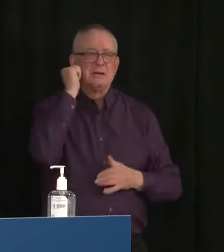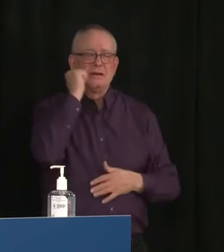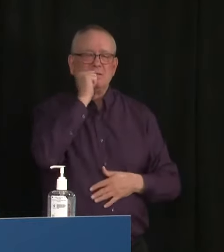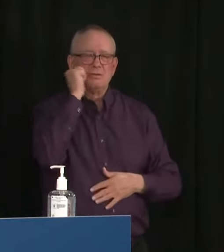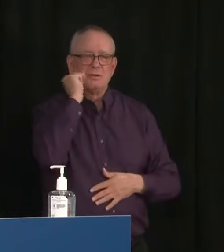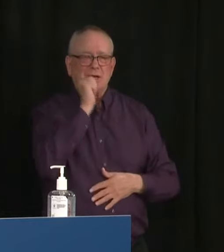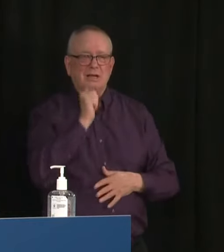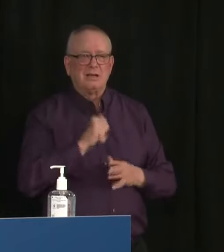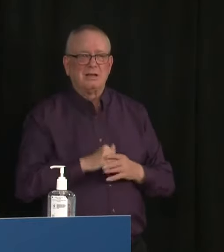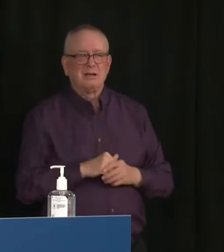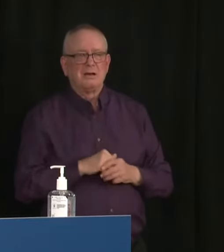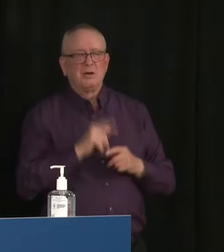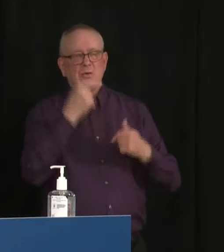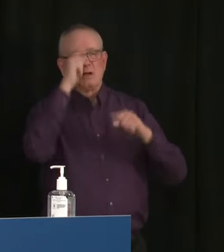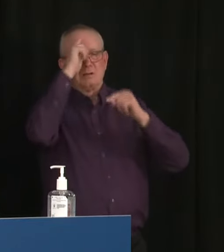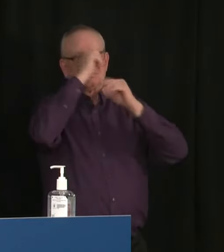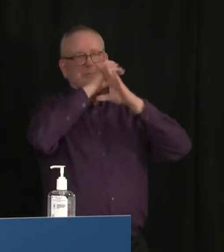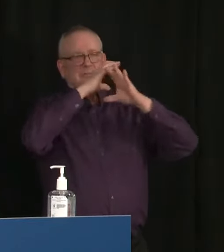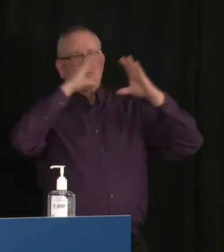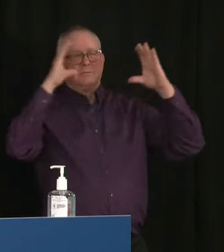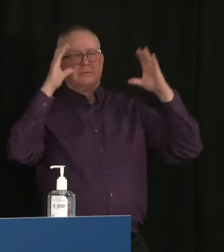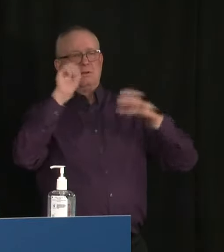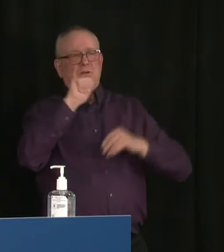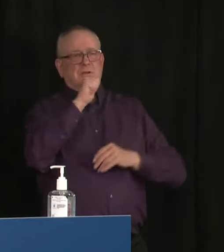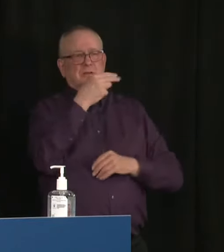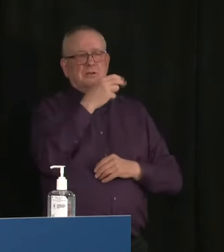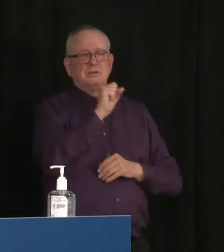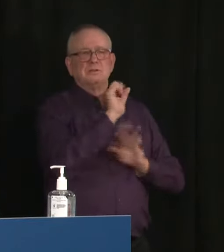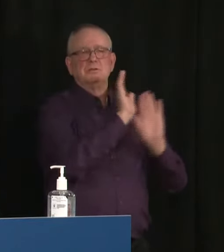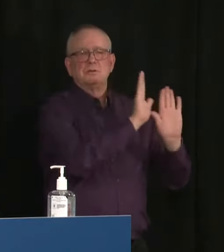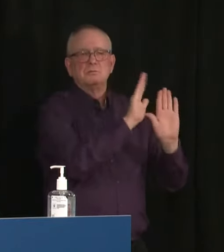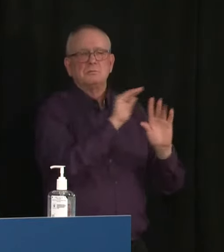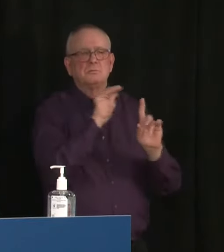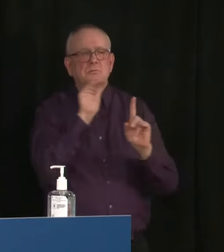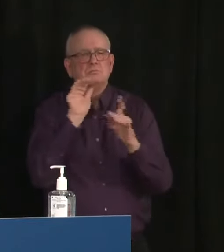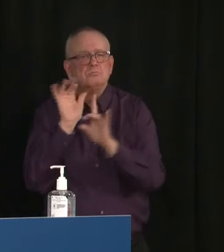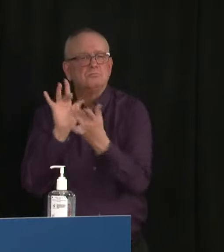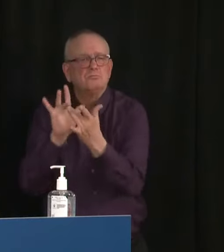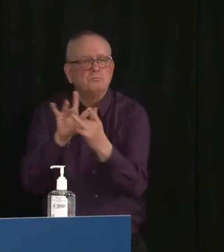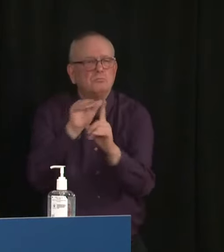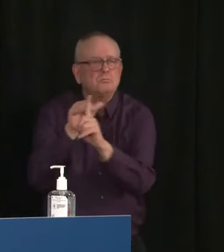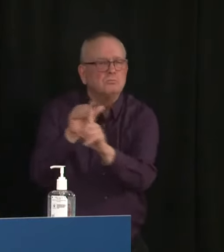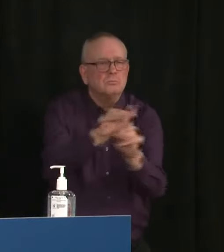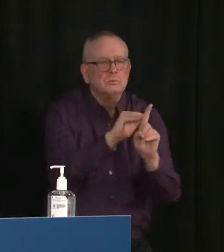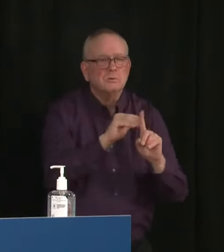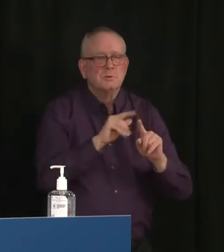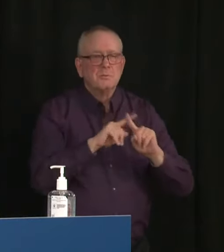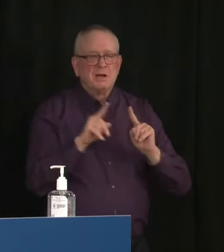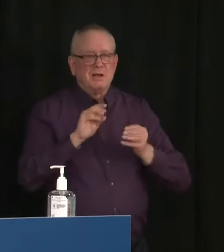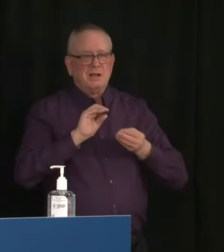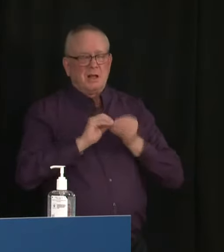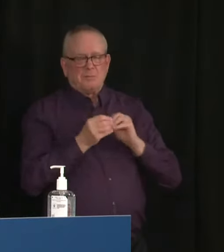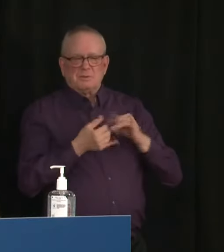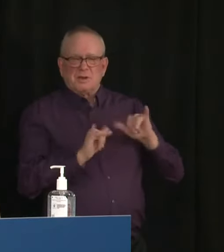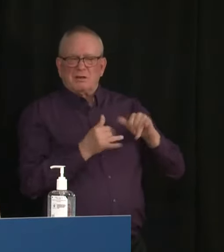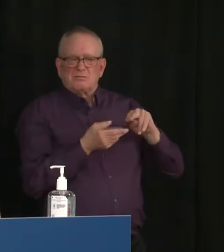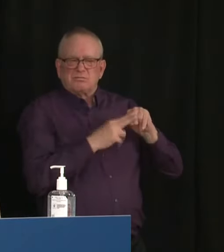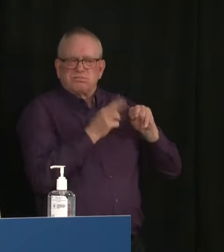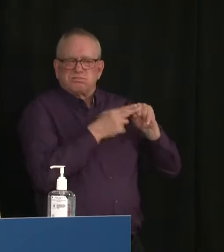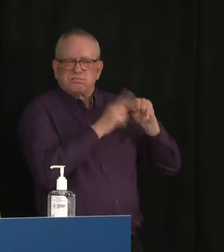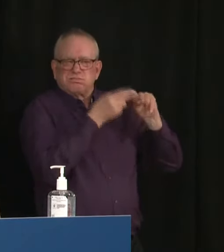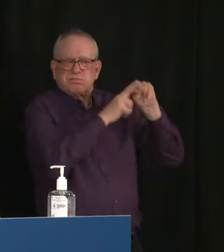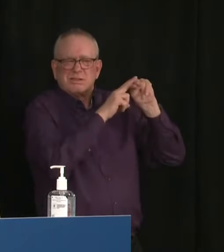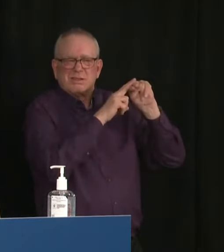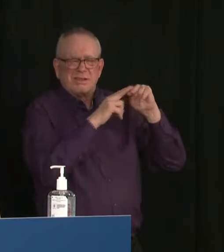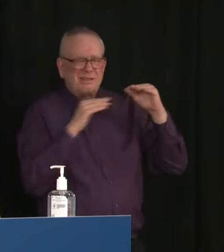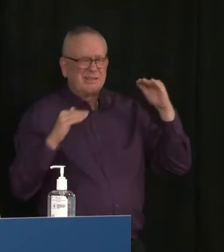tracing efforts at this point as case numbers continue to be quite high?